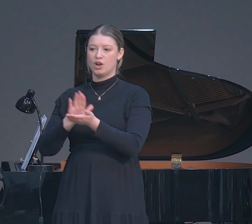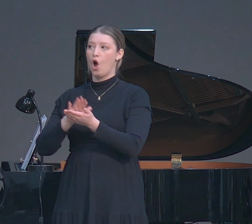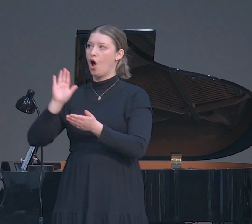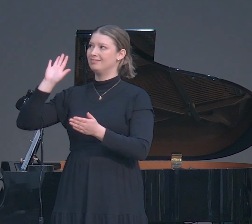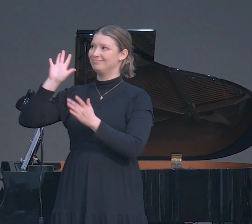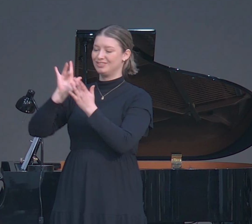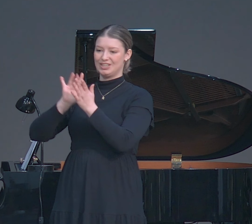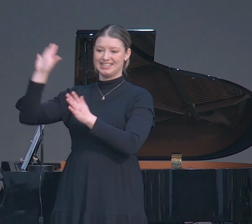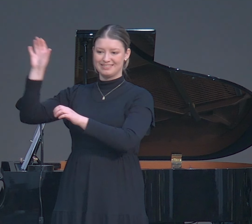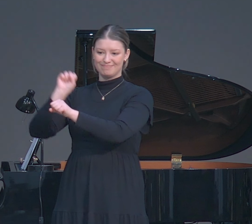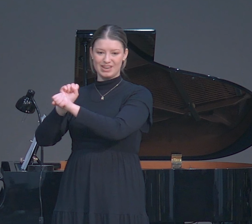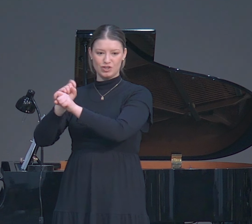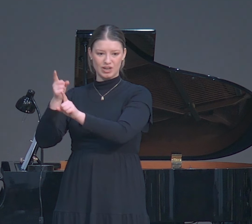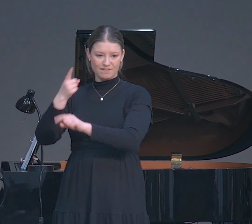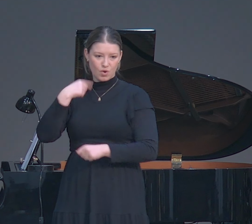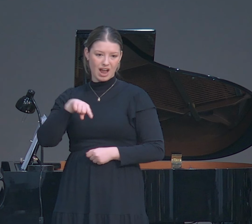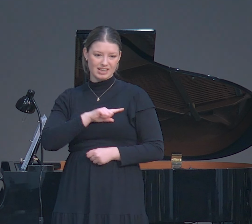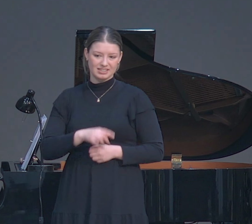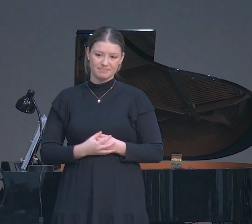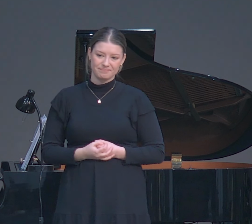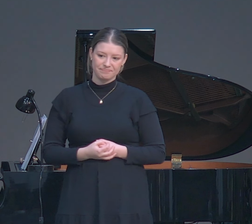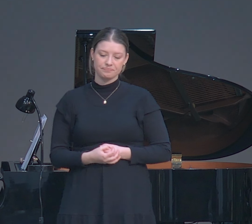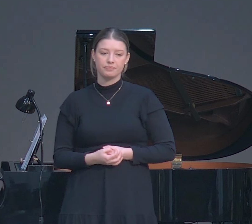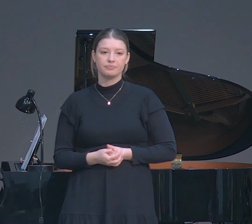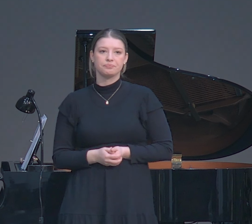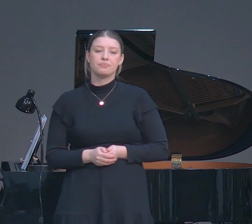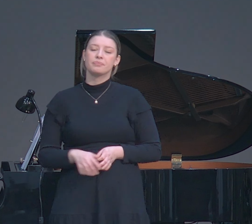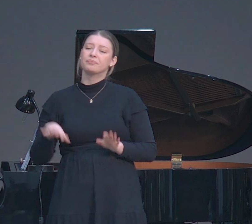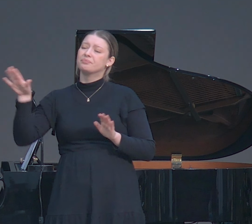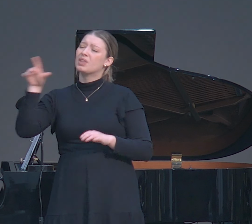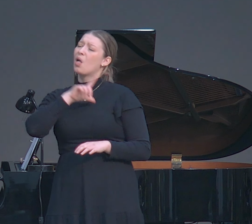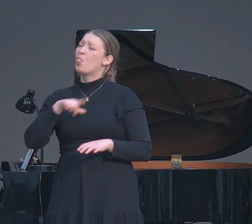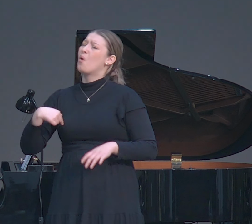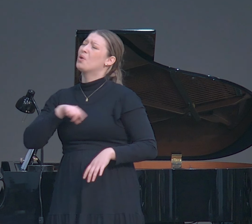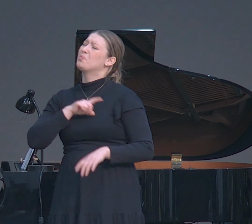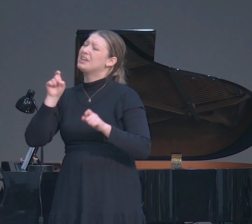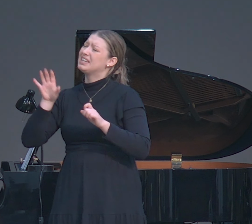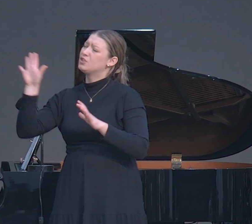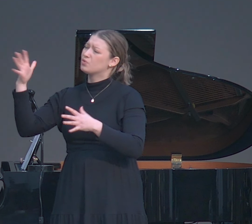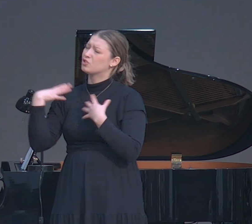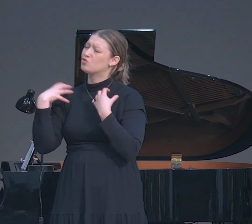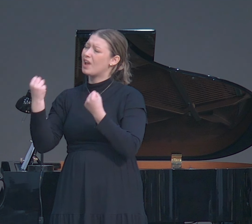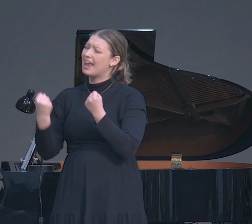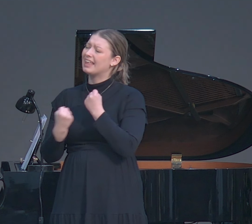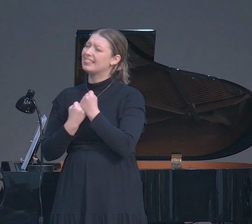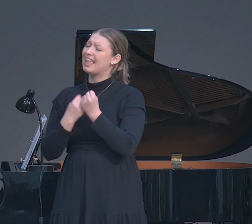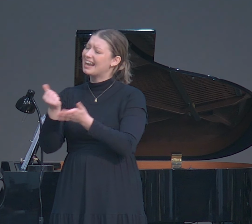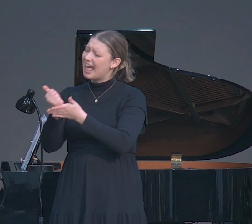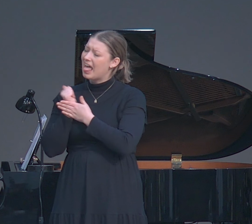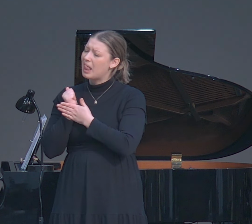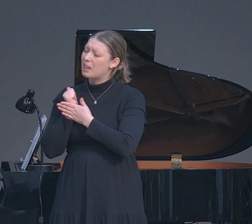pray. God, thank you for our time we've had here today. We need your strength. We need your